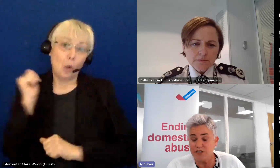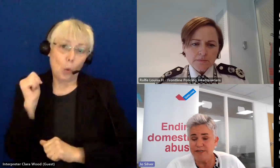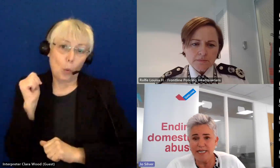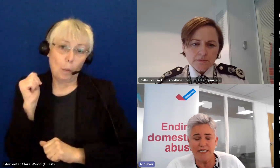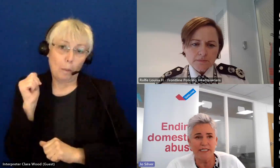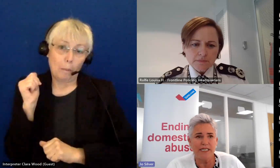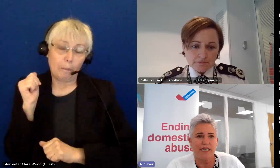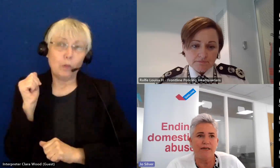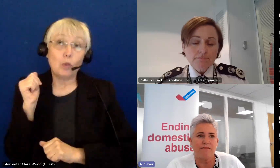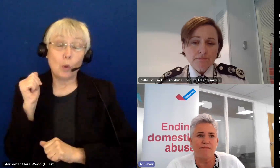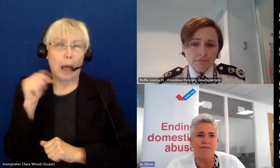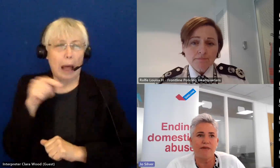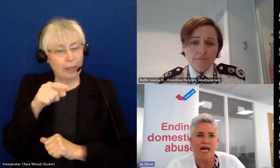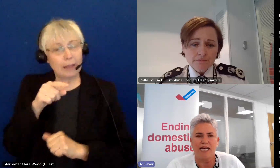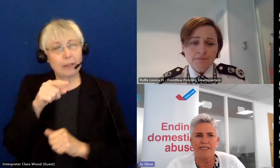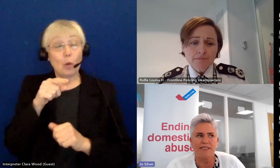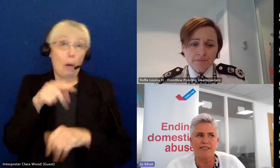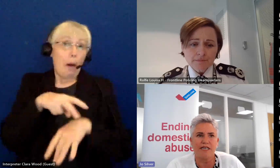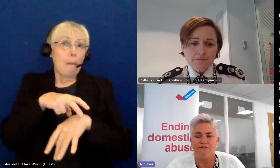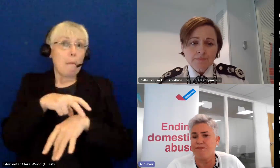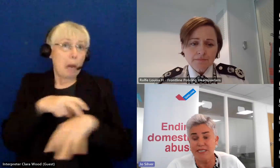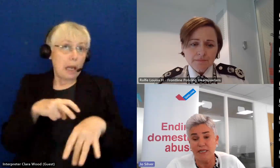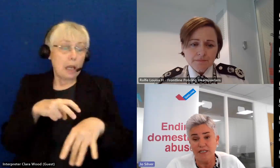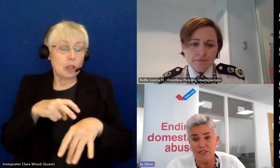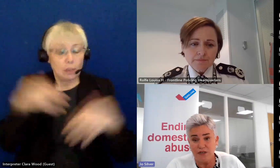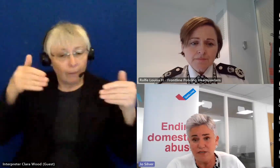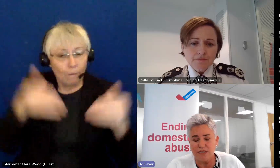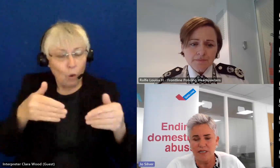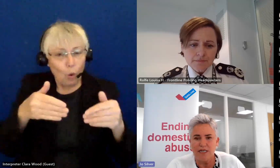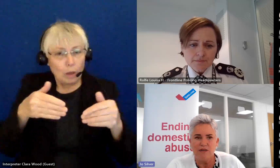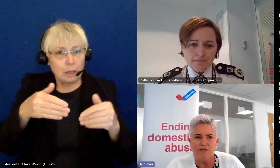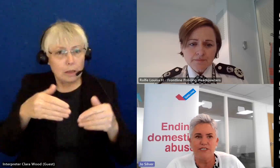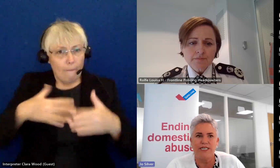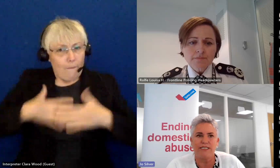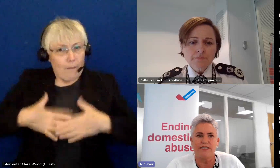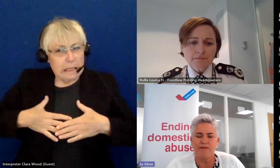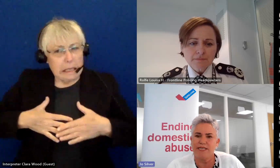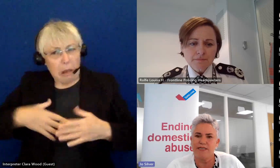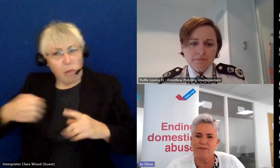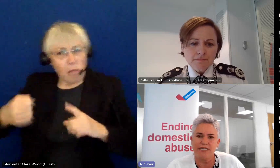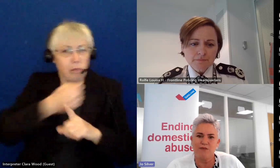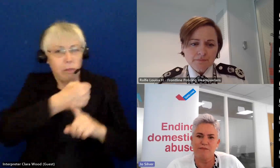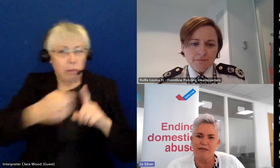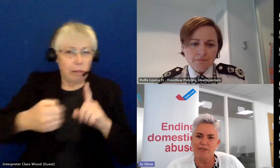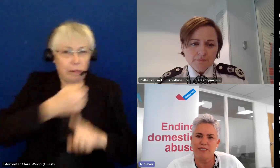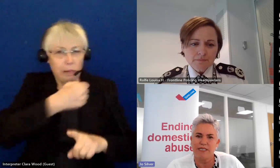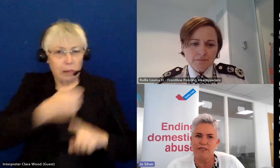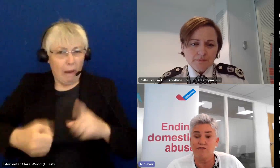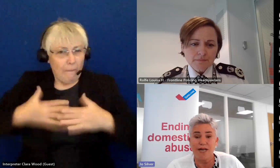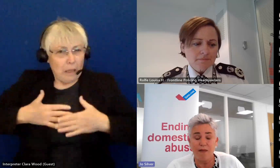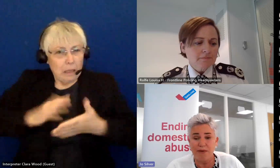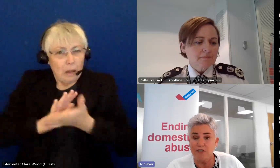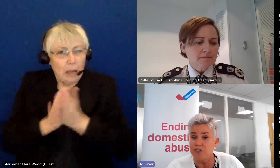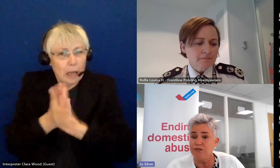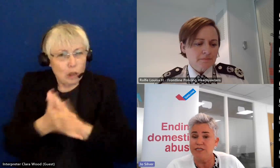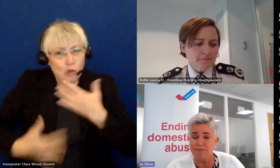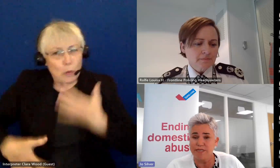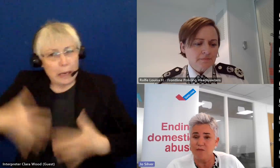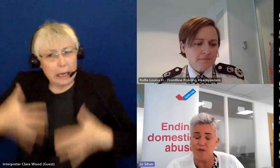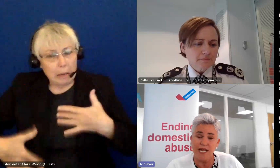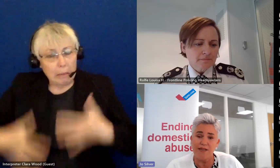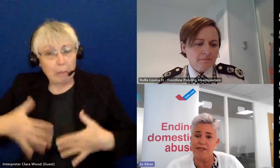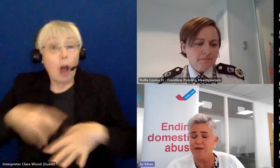for injuries and a physical assault, which is something the police would be able to grip and